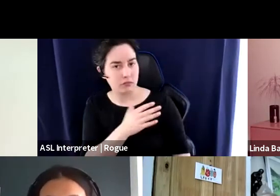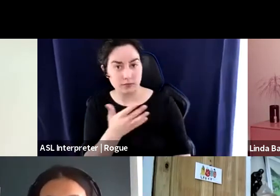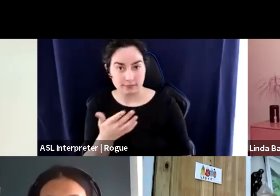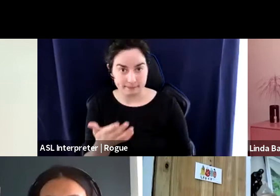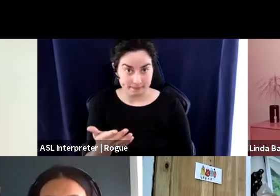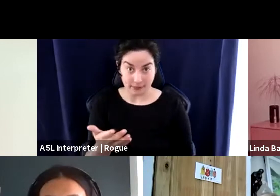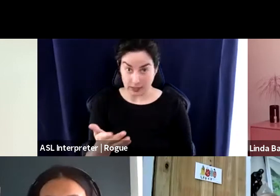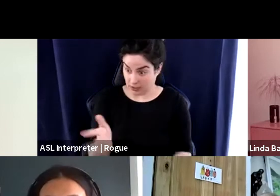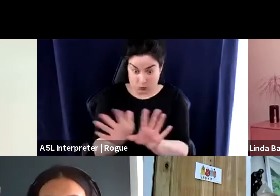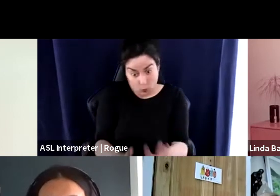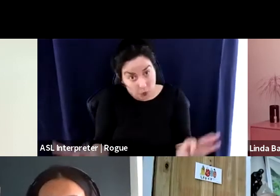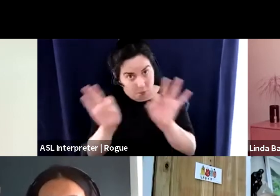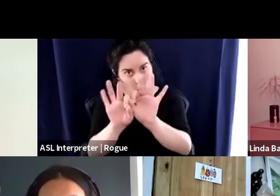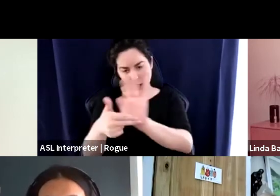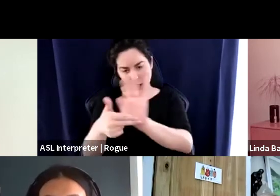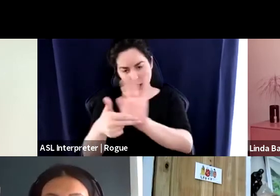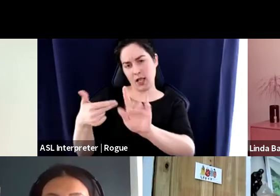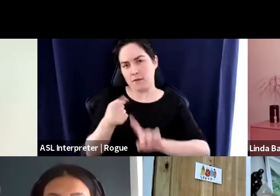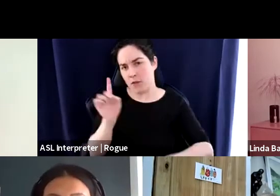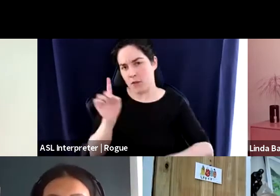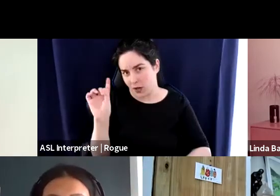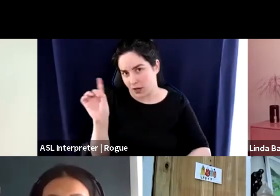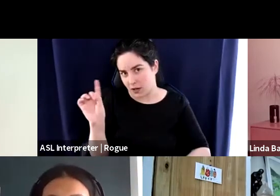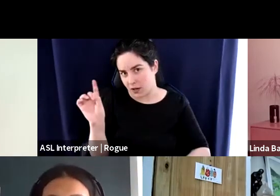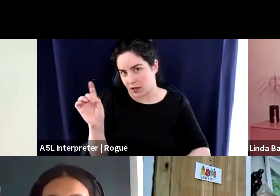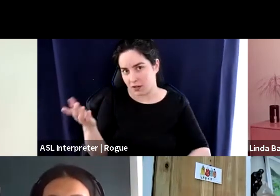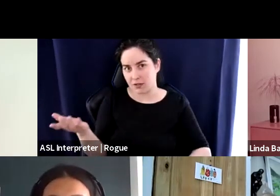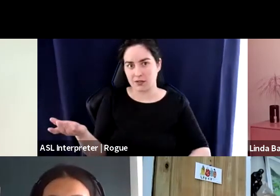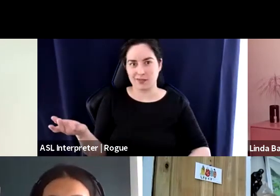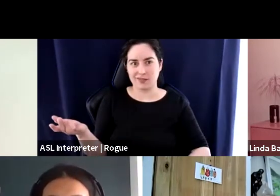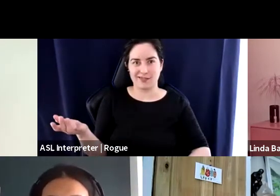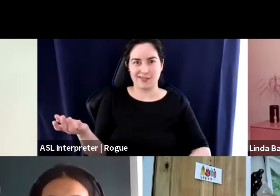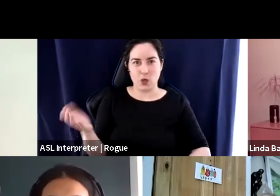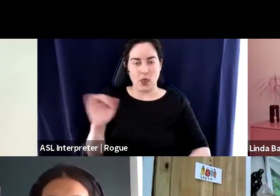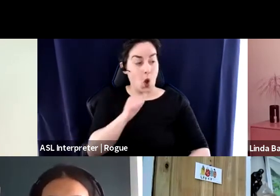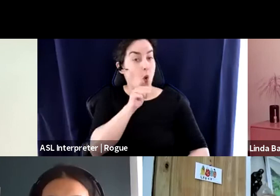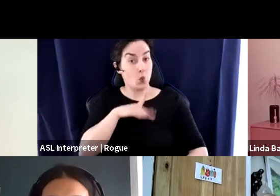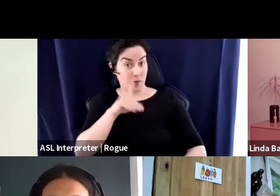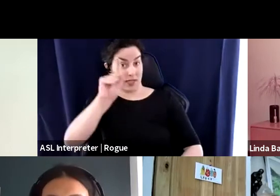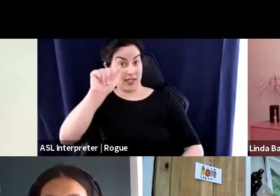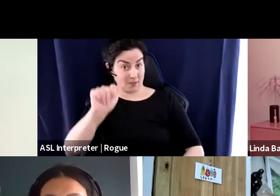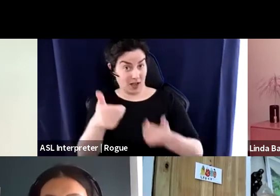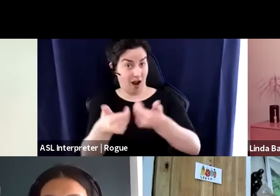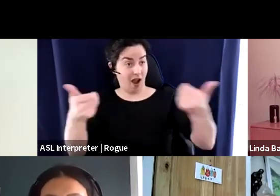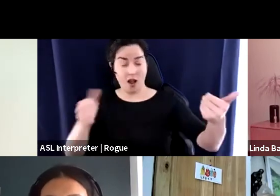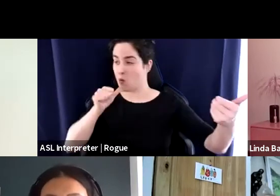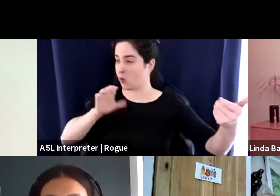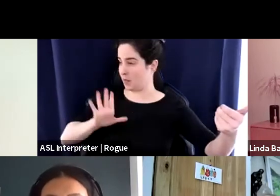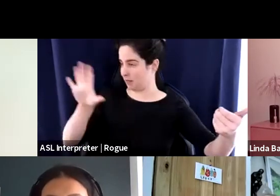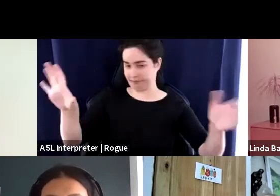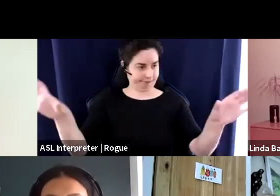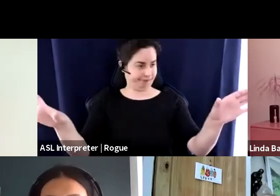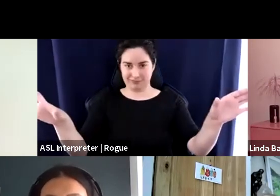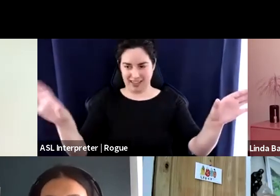as well, because these labels and this whole notion of separating women with disabilities in the court system is really the core issue we're talking